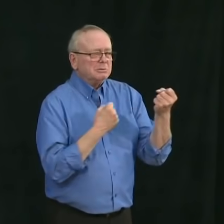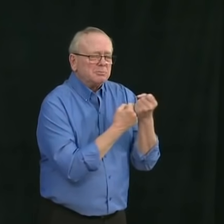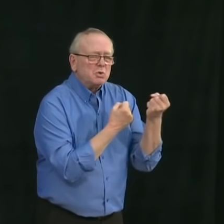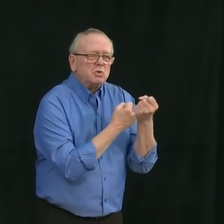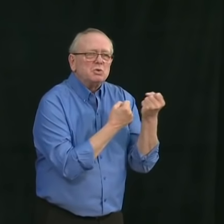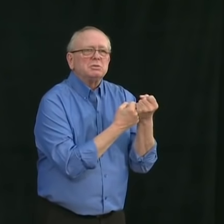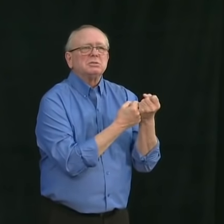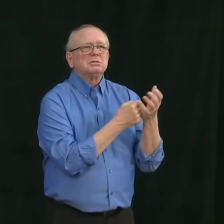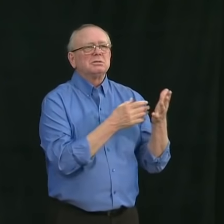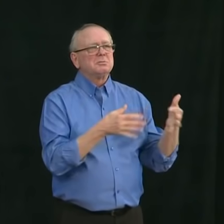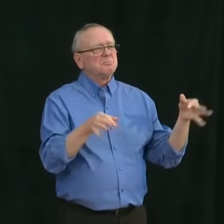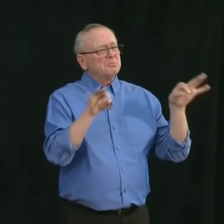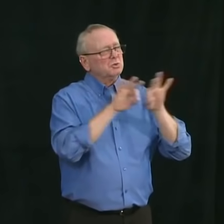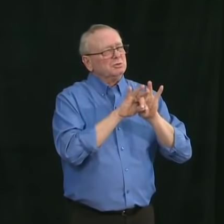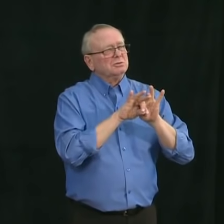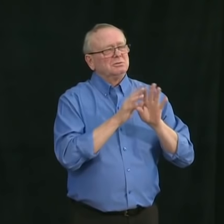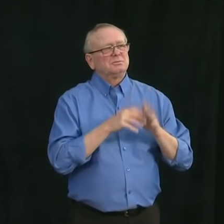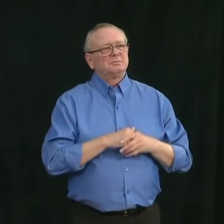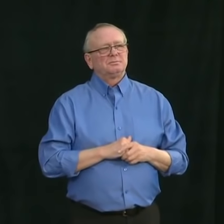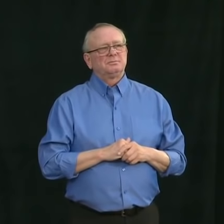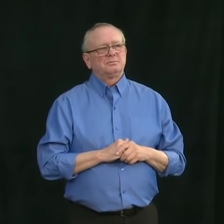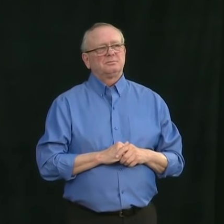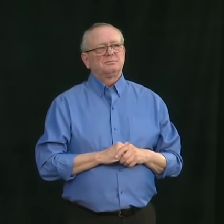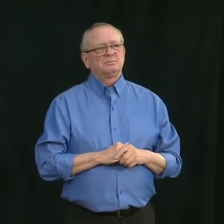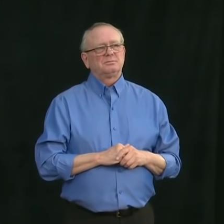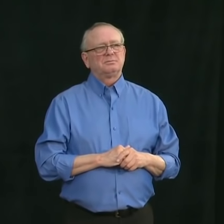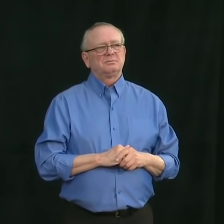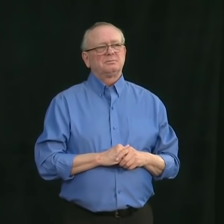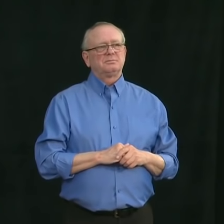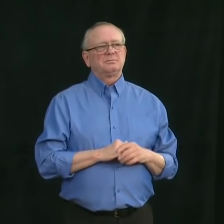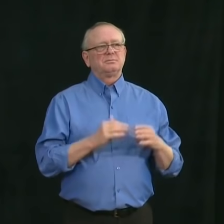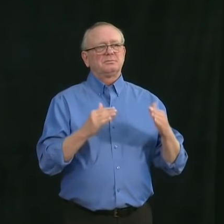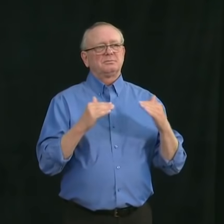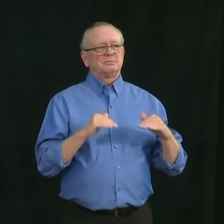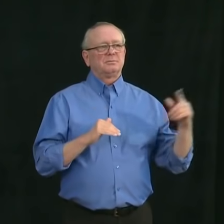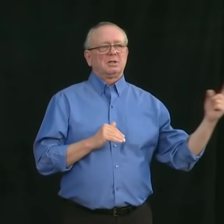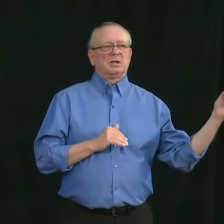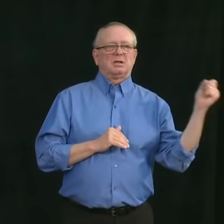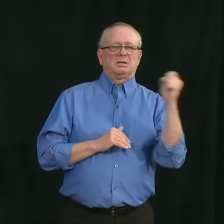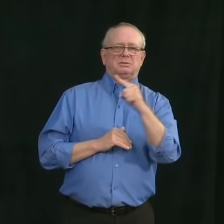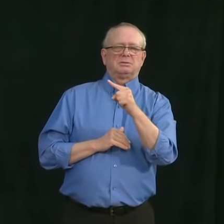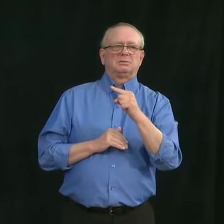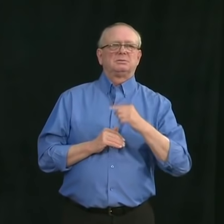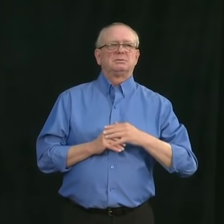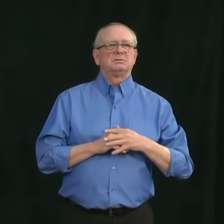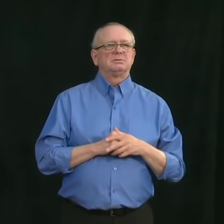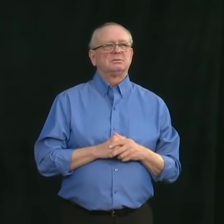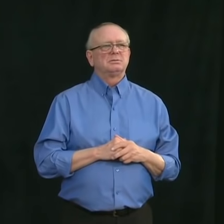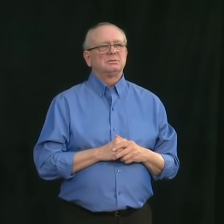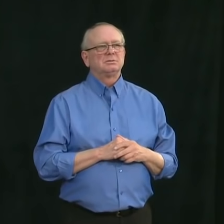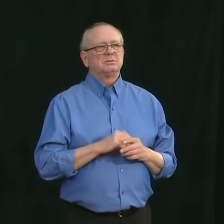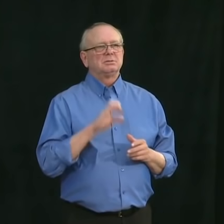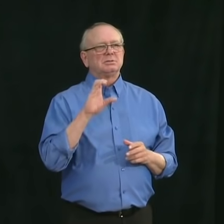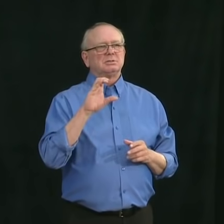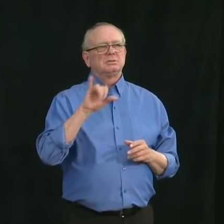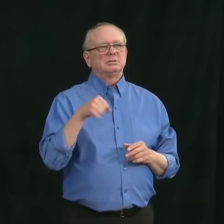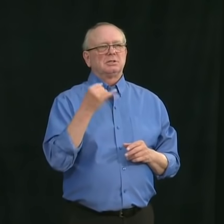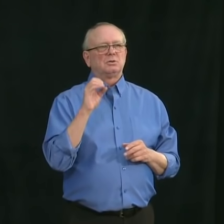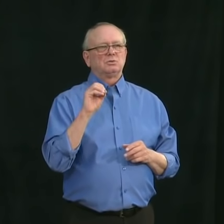please? Next is Pat Sedlecki with CJOC Radio. Go ahead,